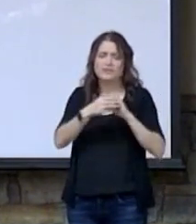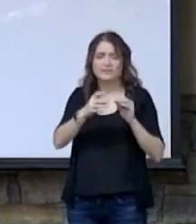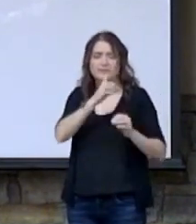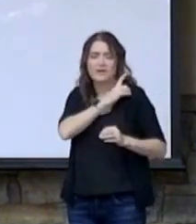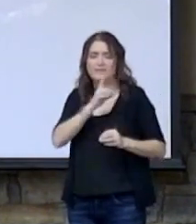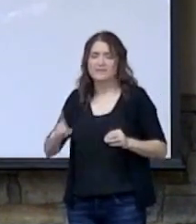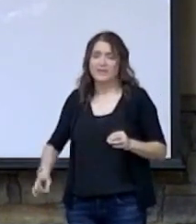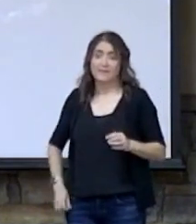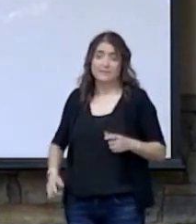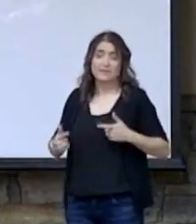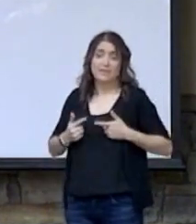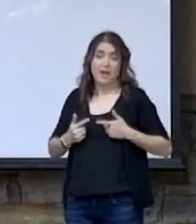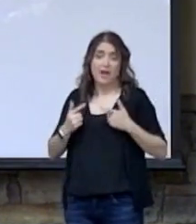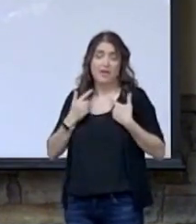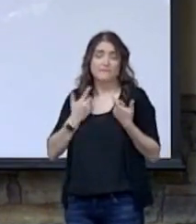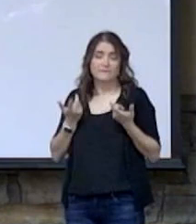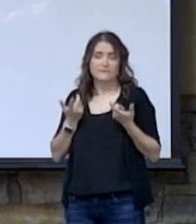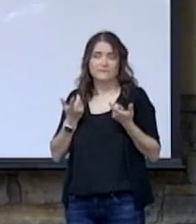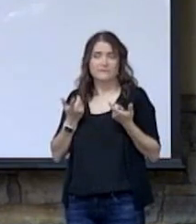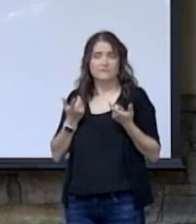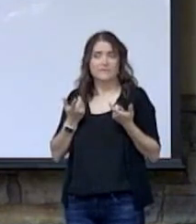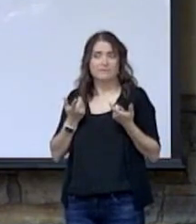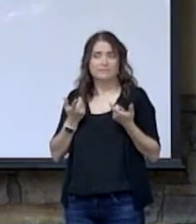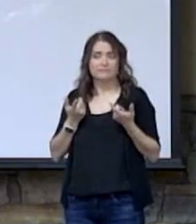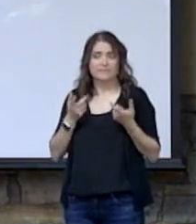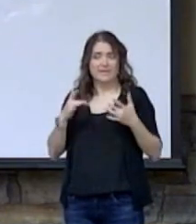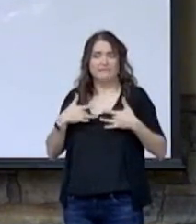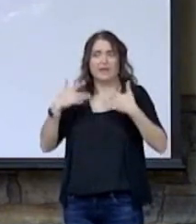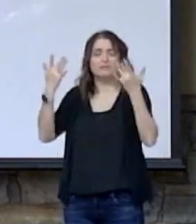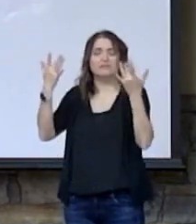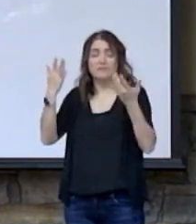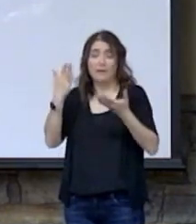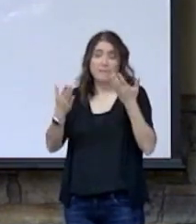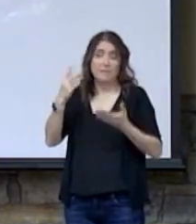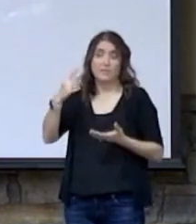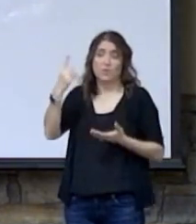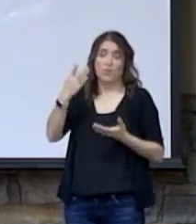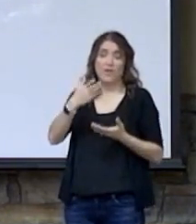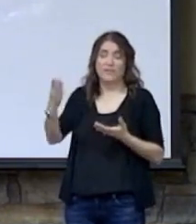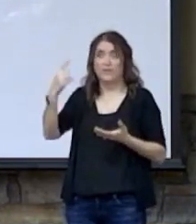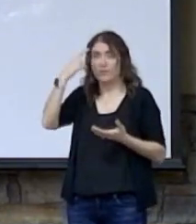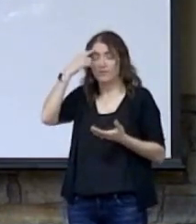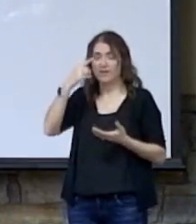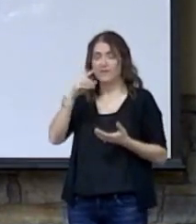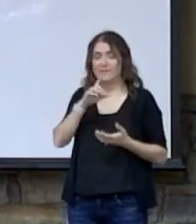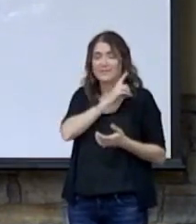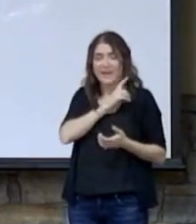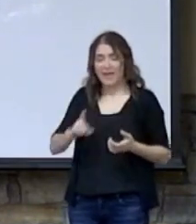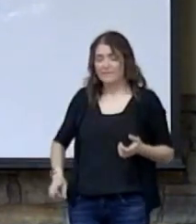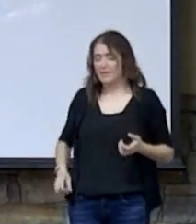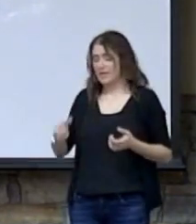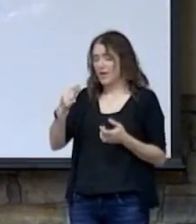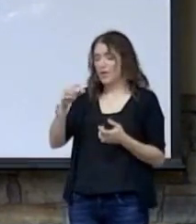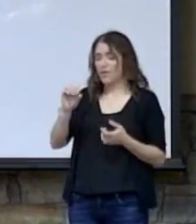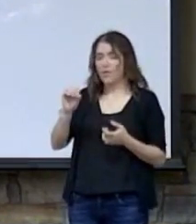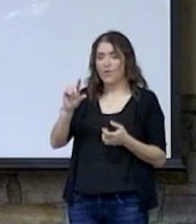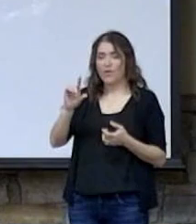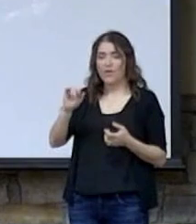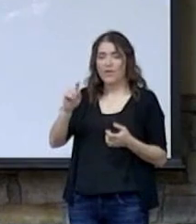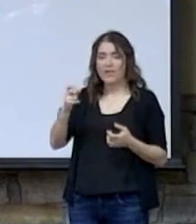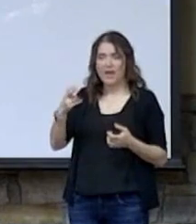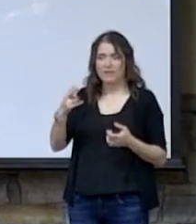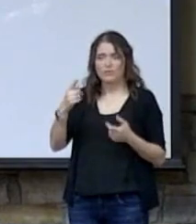life. Significant events. Maybe one of the first things we think about is David and Goliath, and one of the high moments of his life